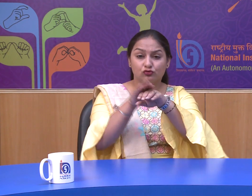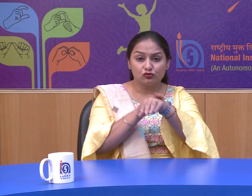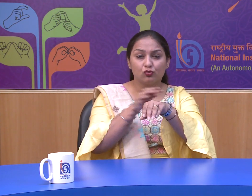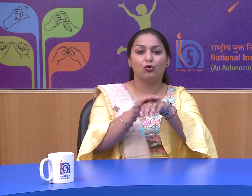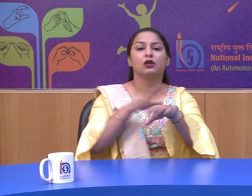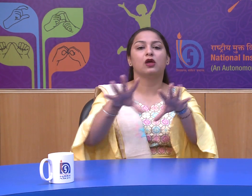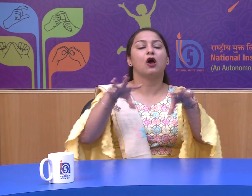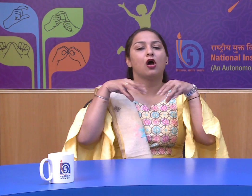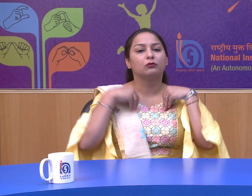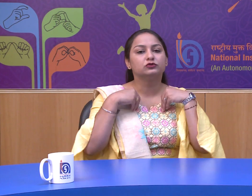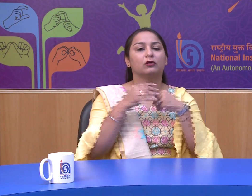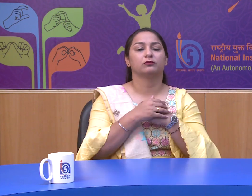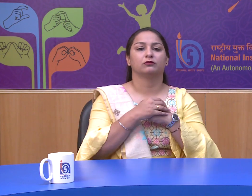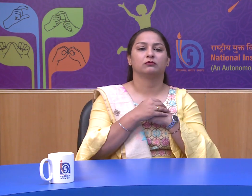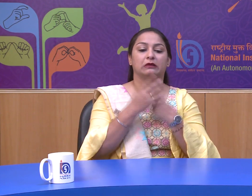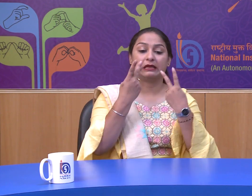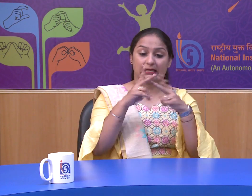absorbed into Indian population.